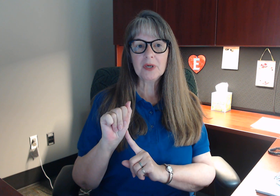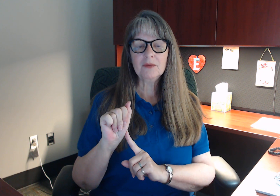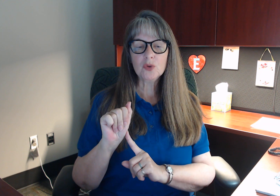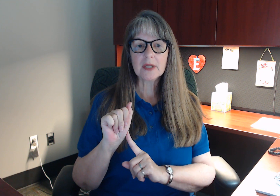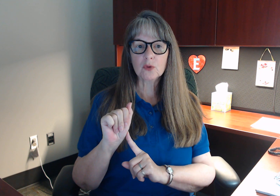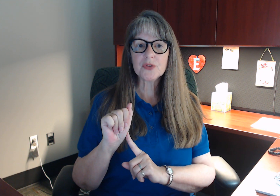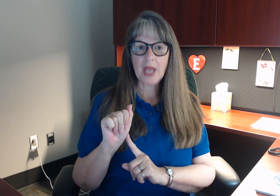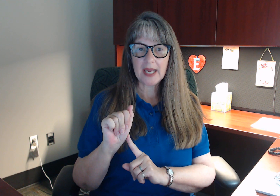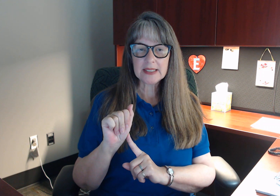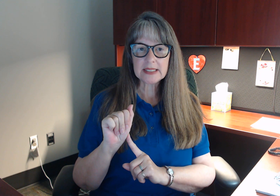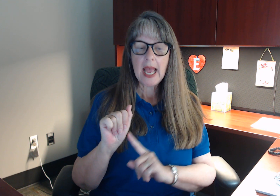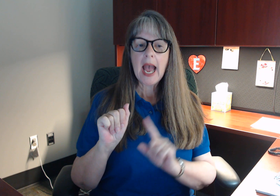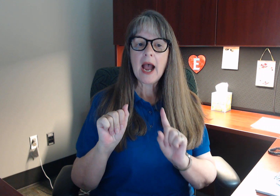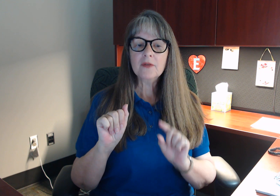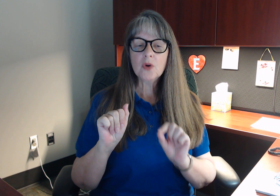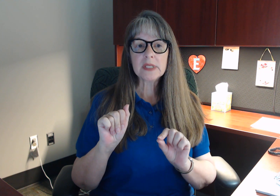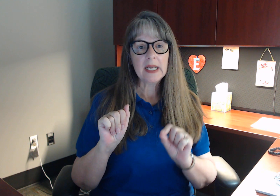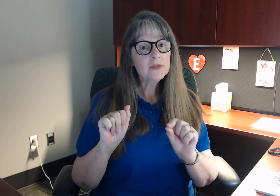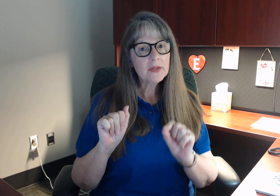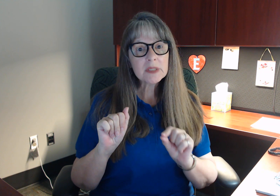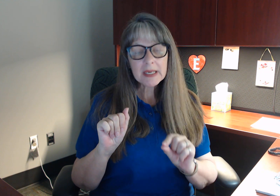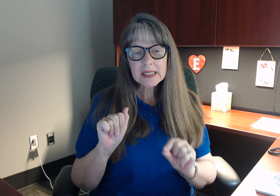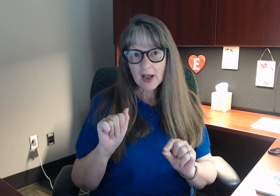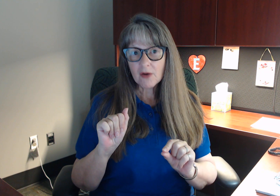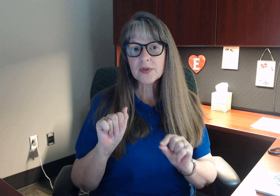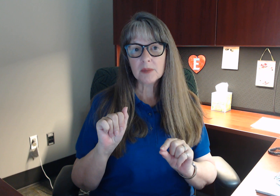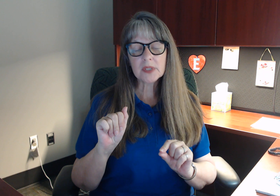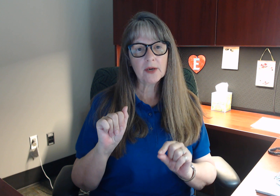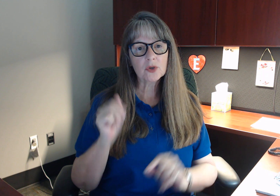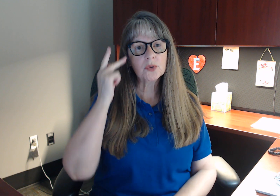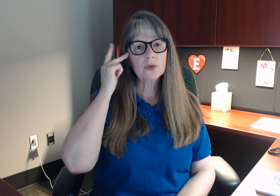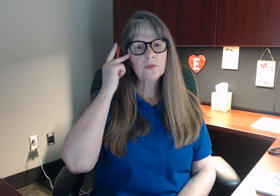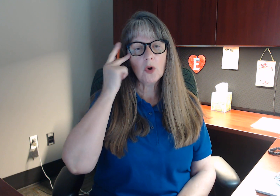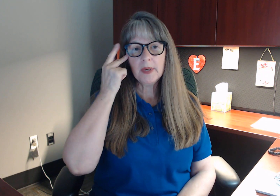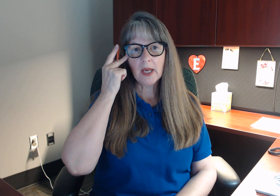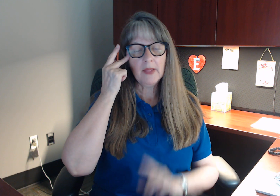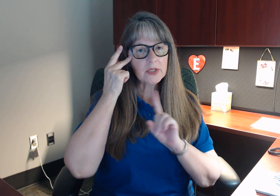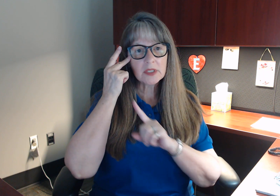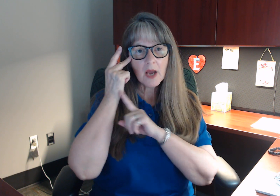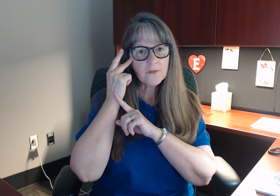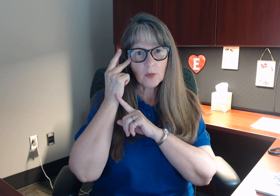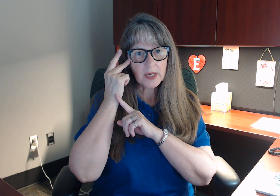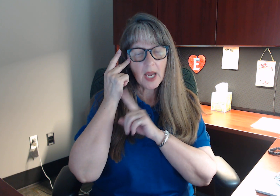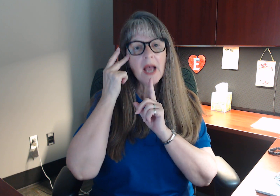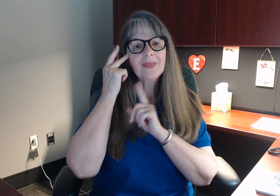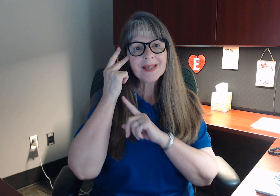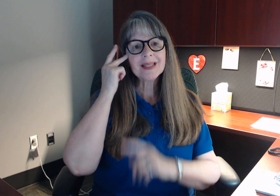give you several signs. I've noticed, and I've done this myself, some signers will do phobia, and this is not phobia, this